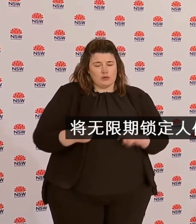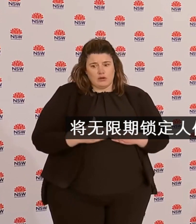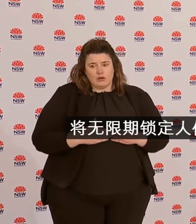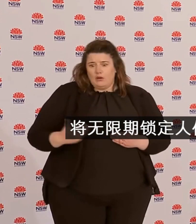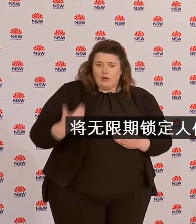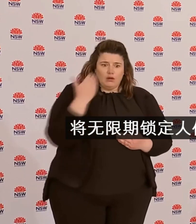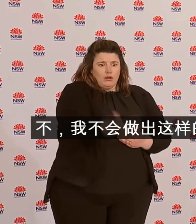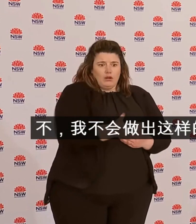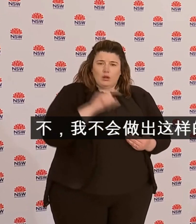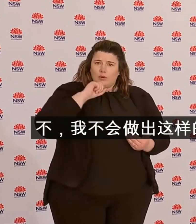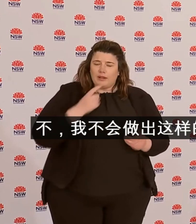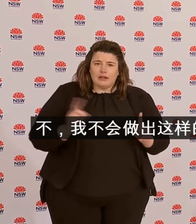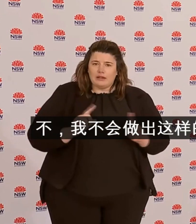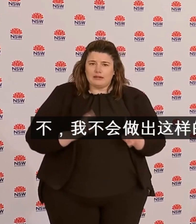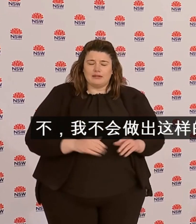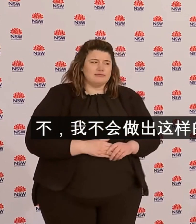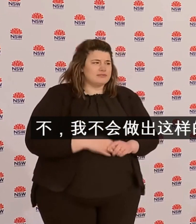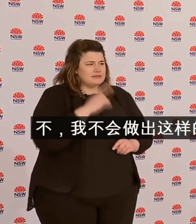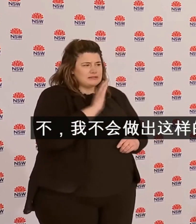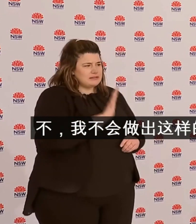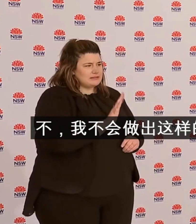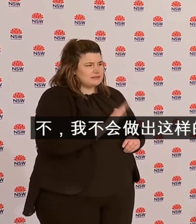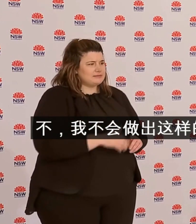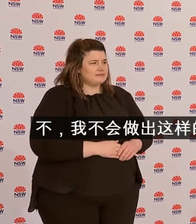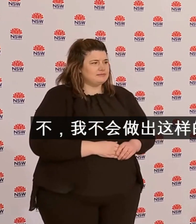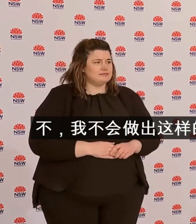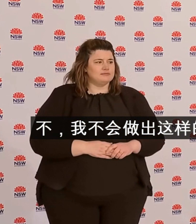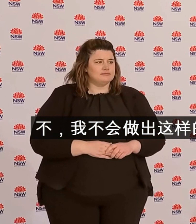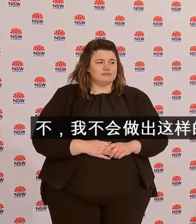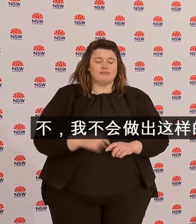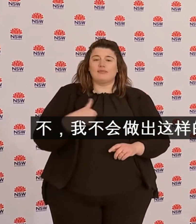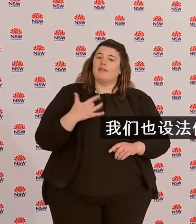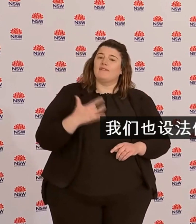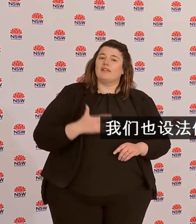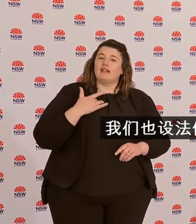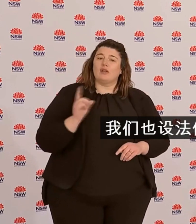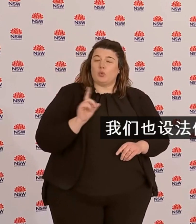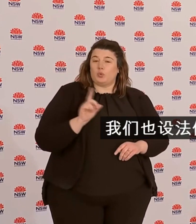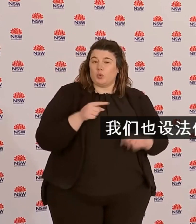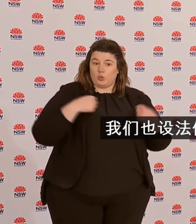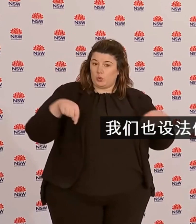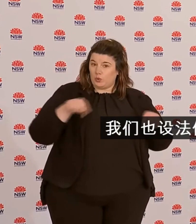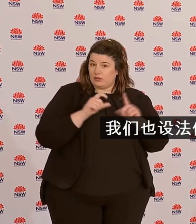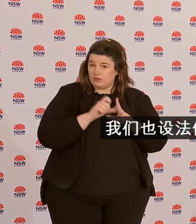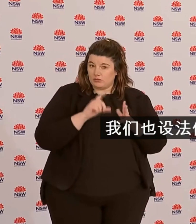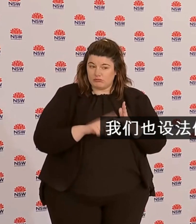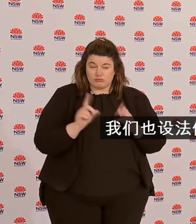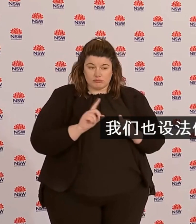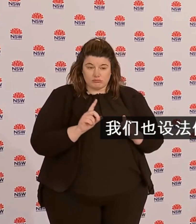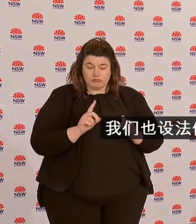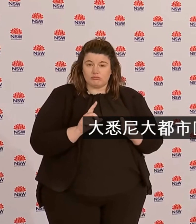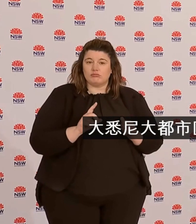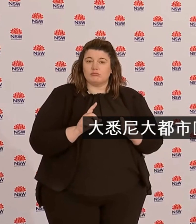What should people make of these numbers? No, I wouldn't make that assumption. But what I would say is this, is what we've managed to do also, which is